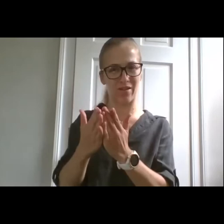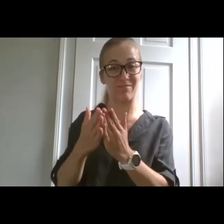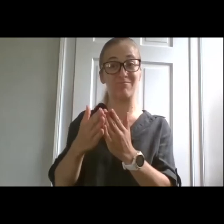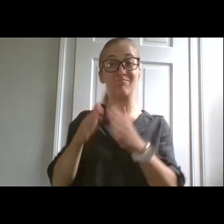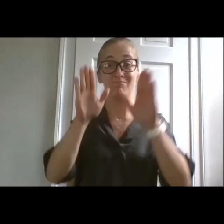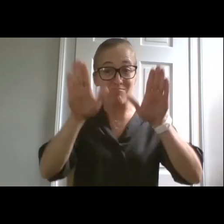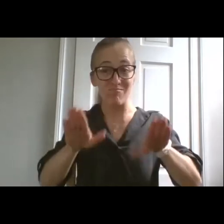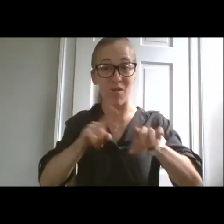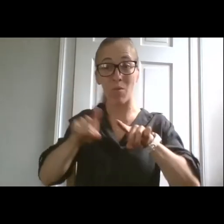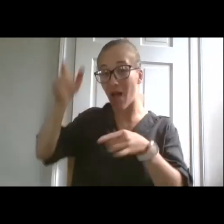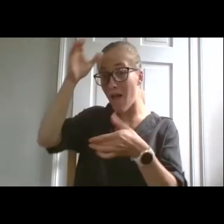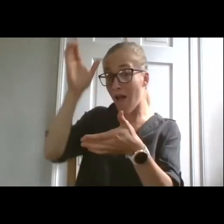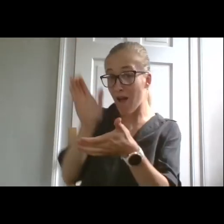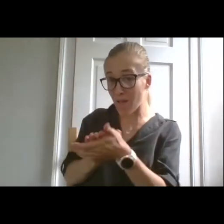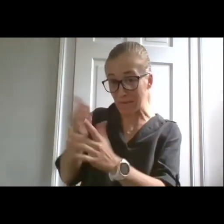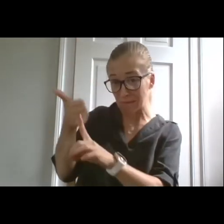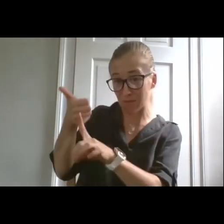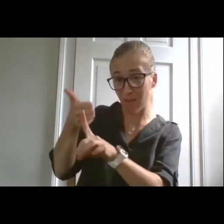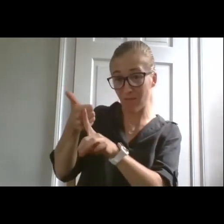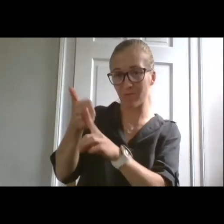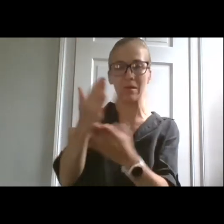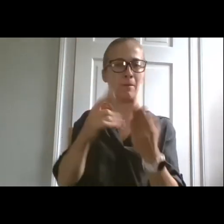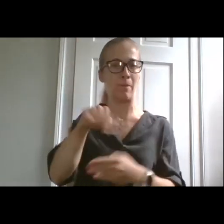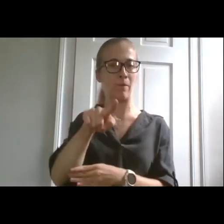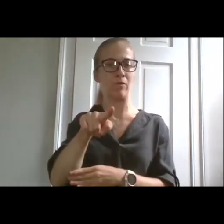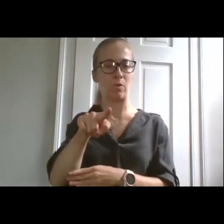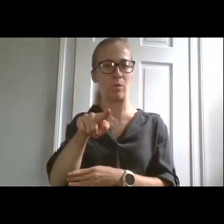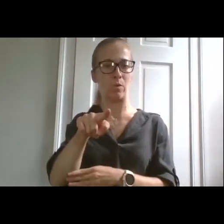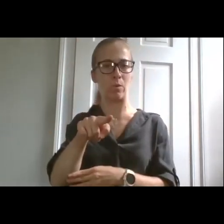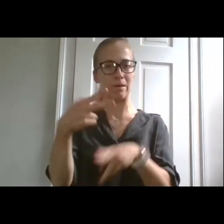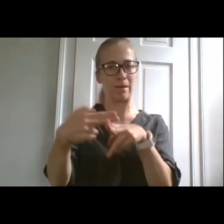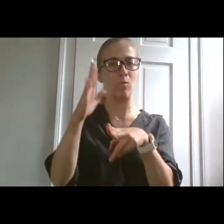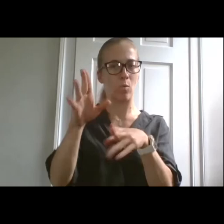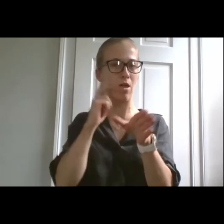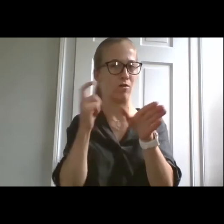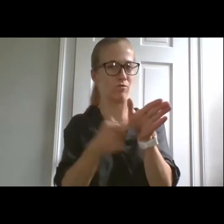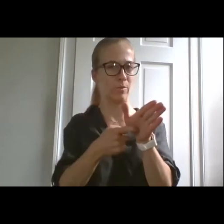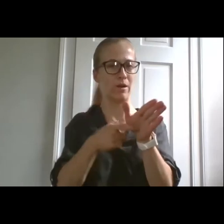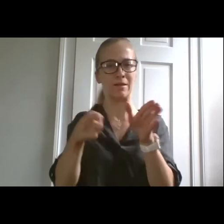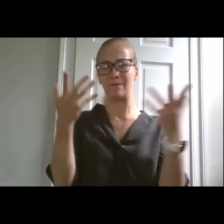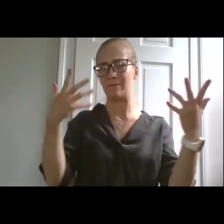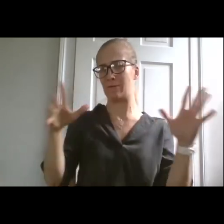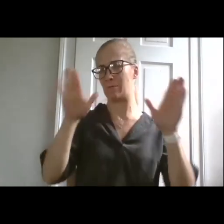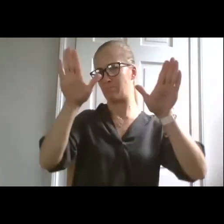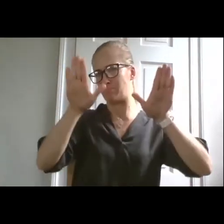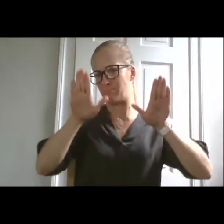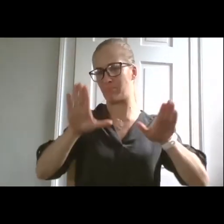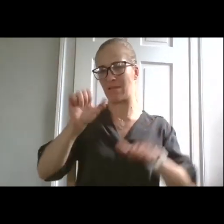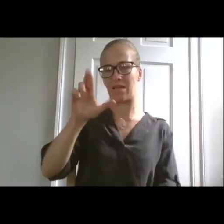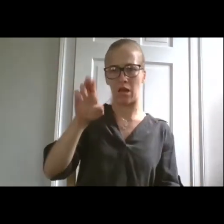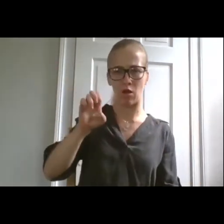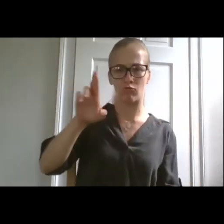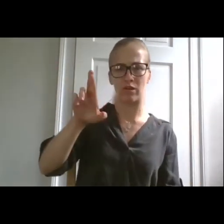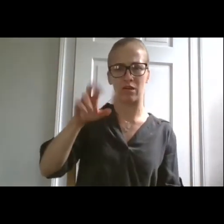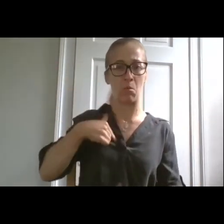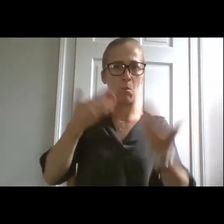her husband, some of you, it's a name some of you will recognize. He's had an amazing career. I have no idea why he was